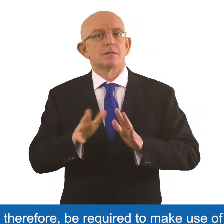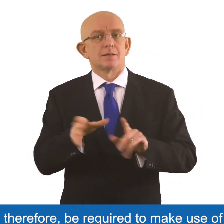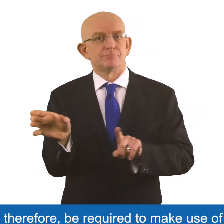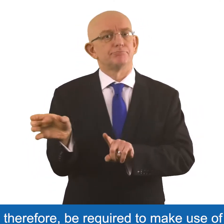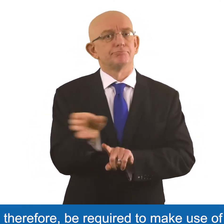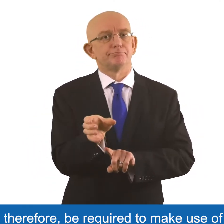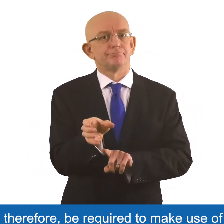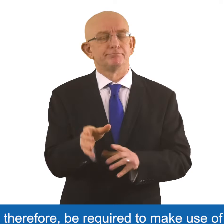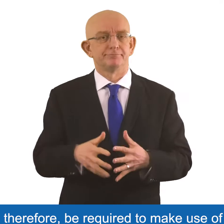circumstances.